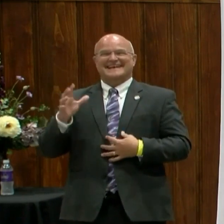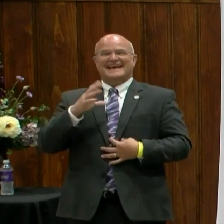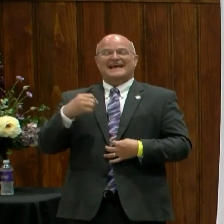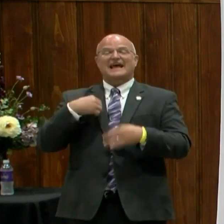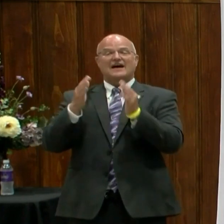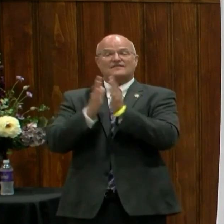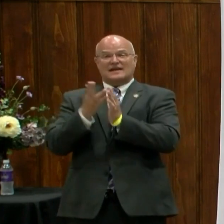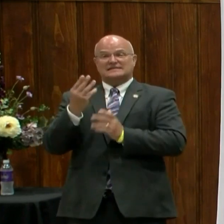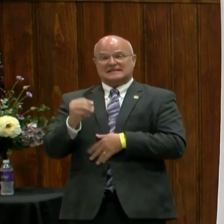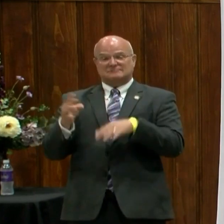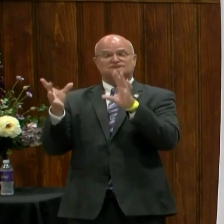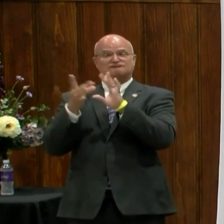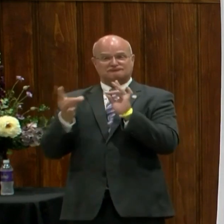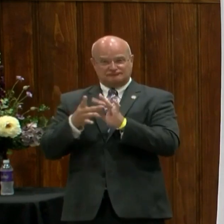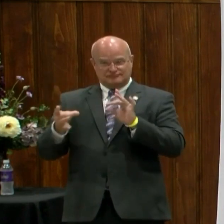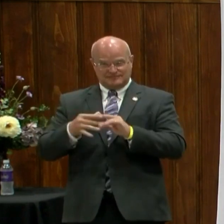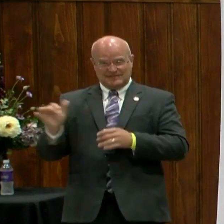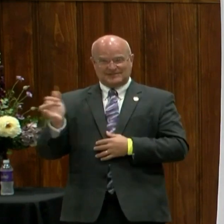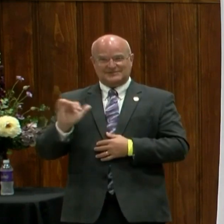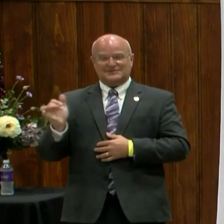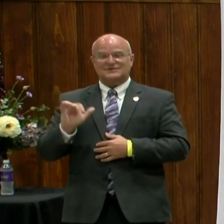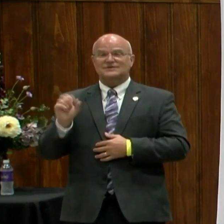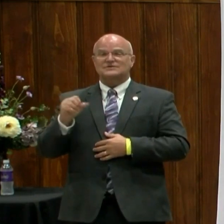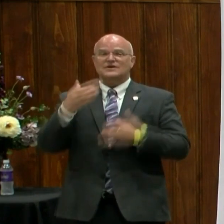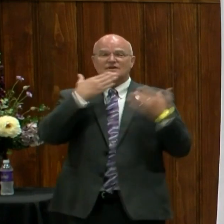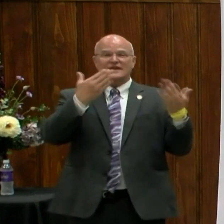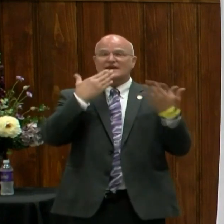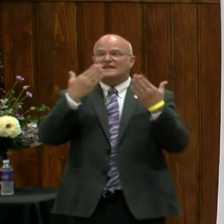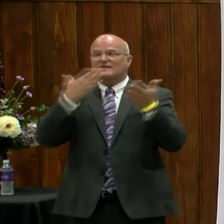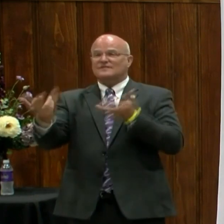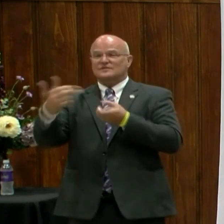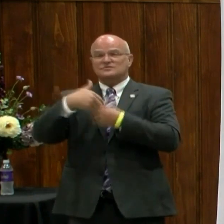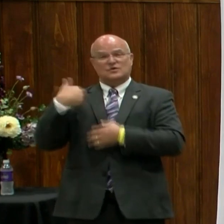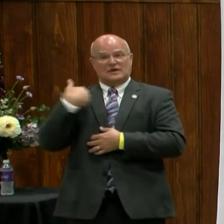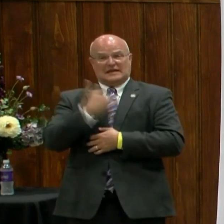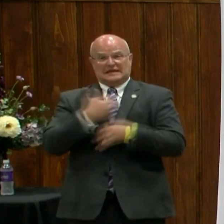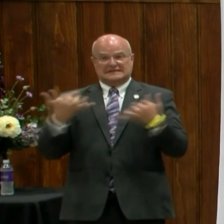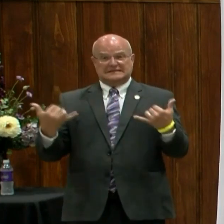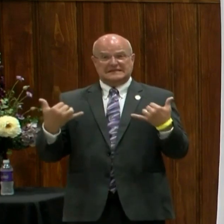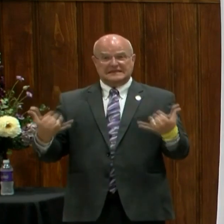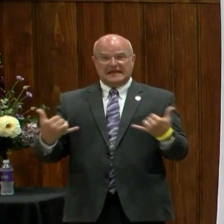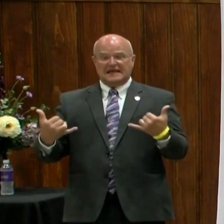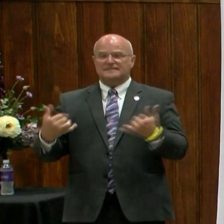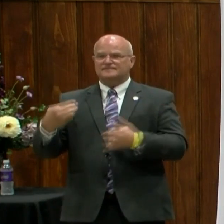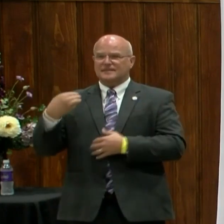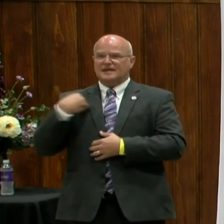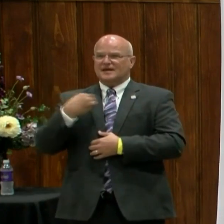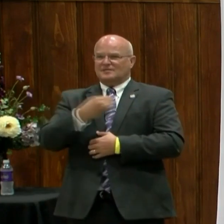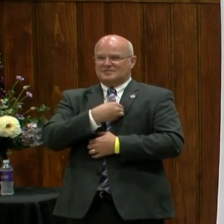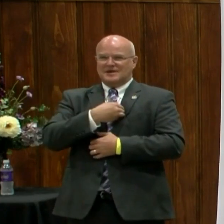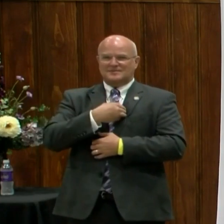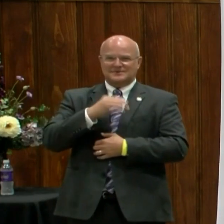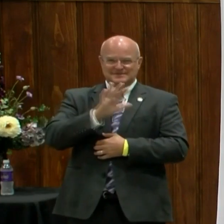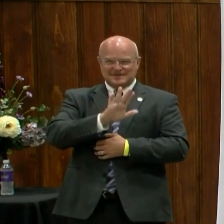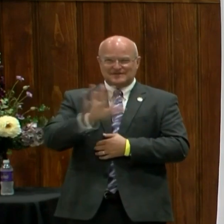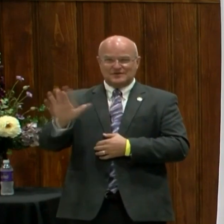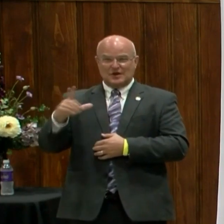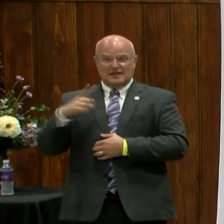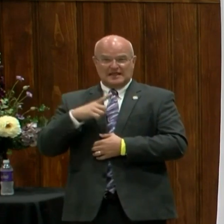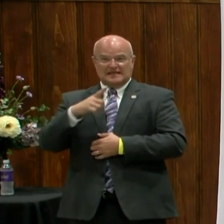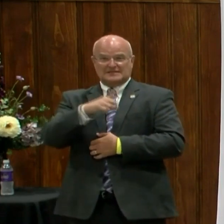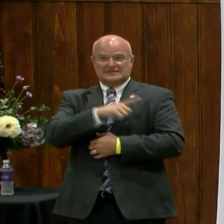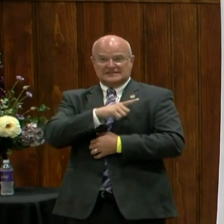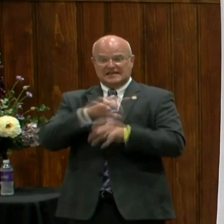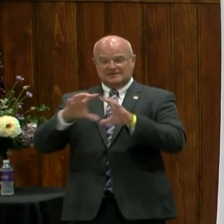and I've asked him to make a few comments. And so thank you for joining us. And we have members of your